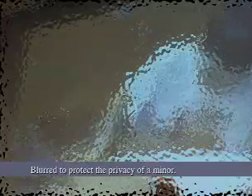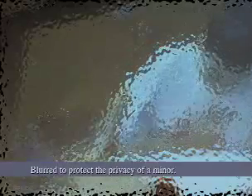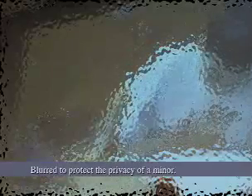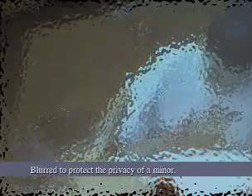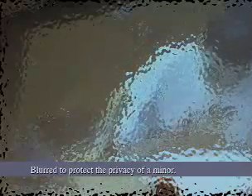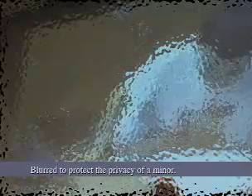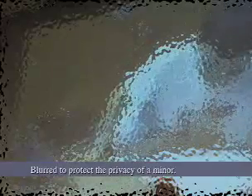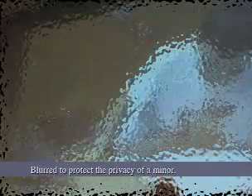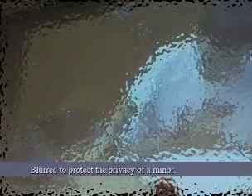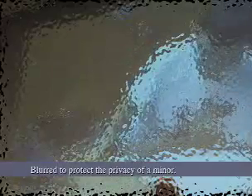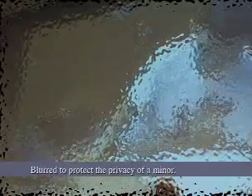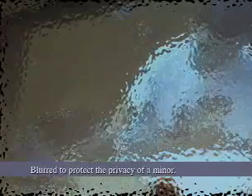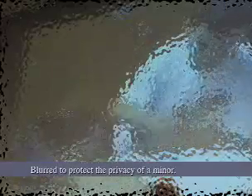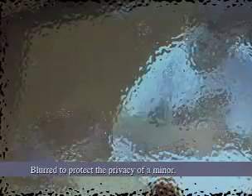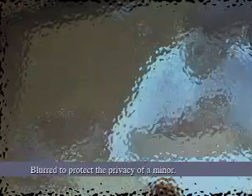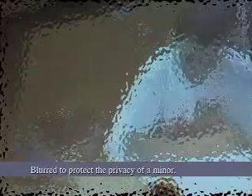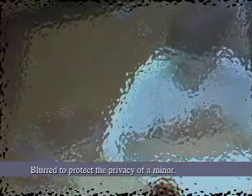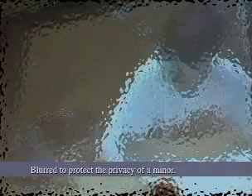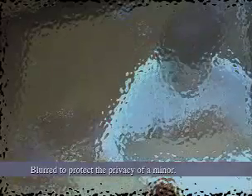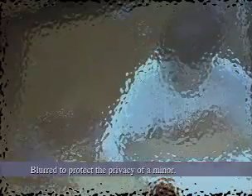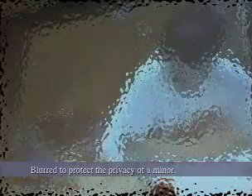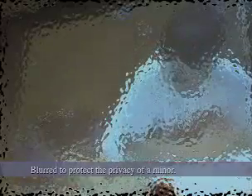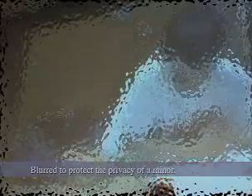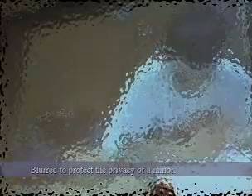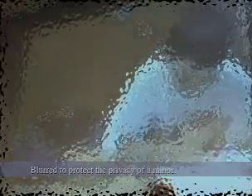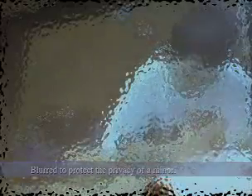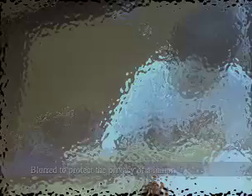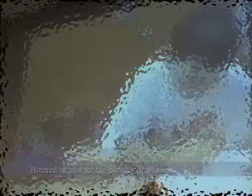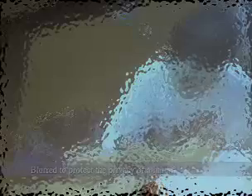The sentence is, the mother pig did not see me holding the baby.